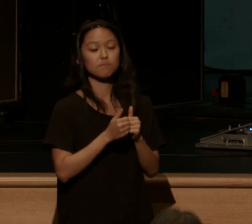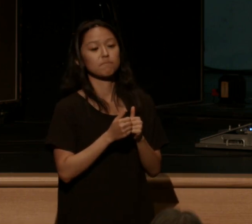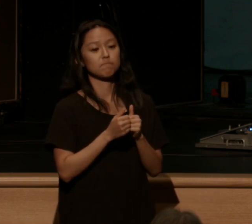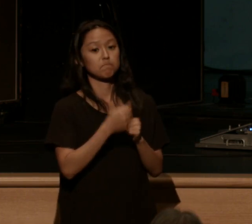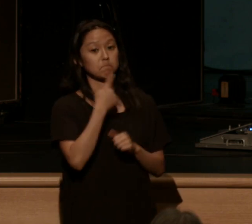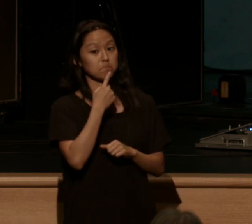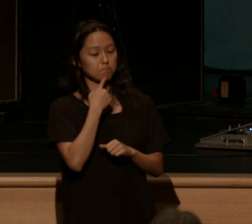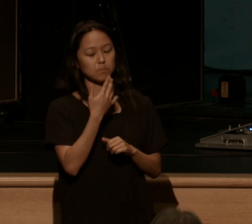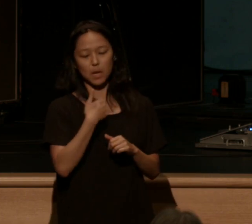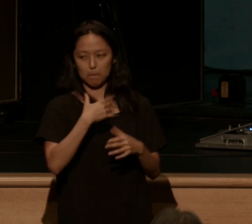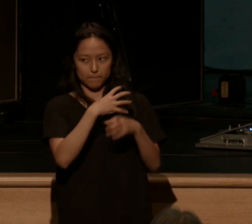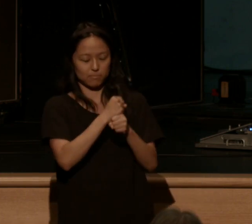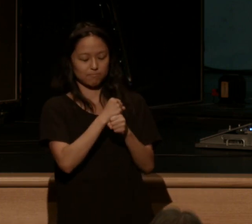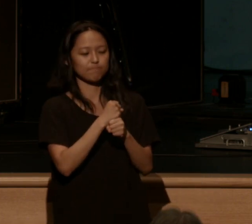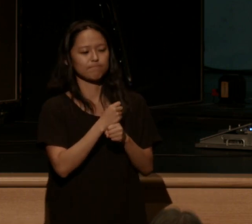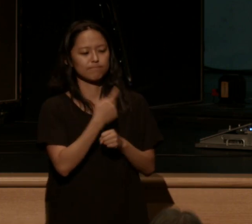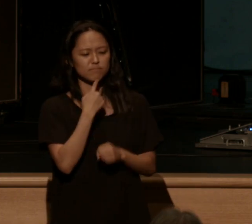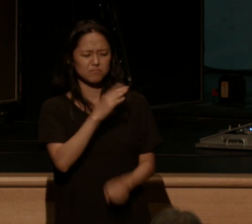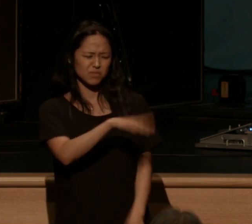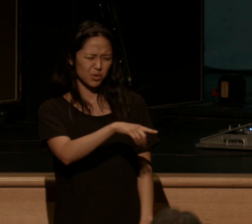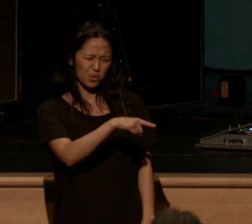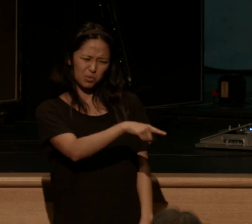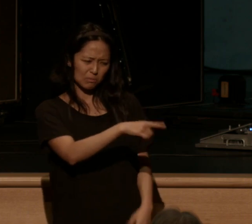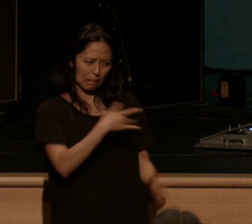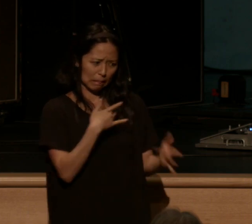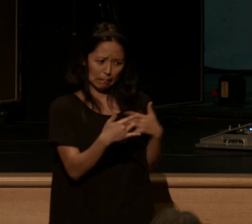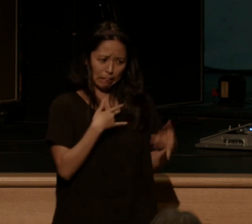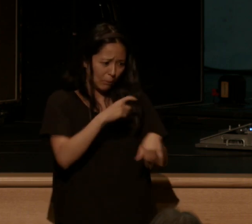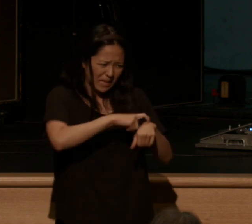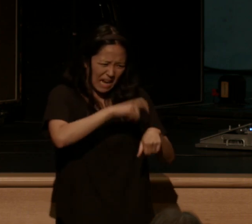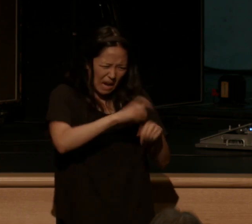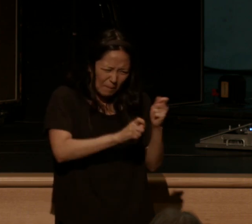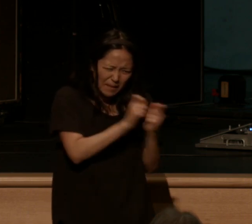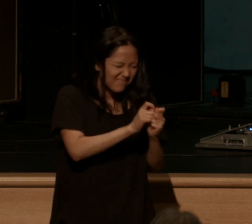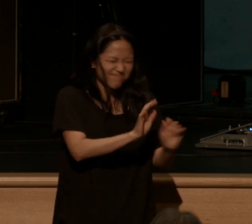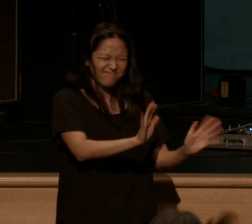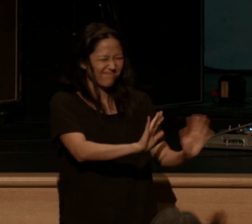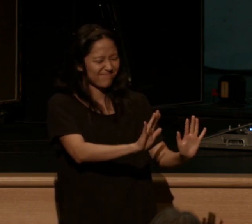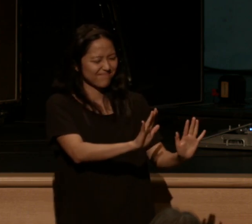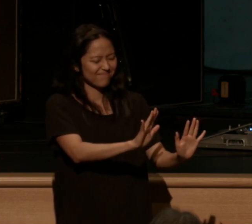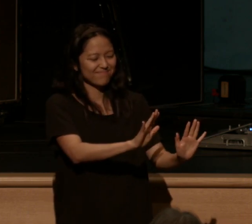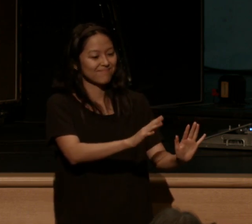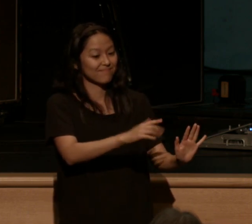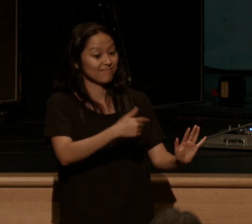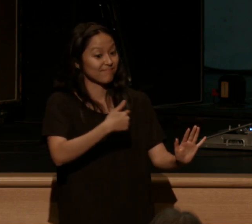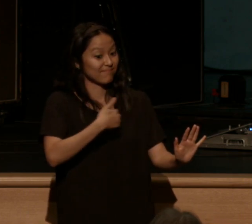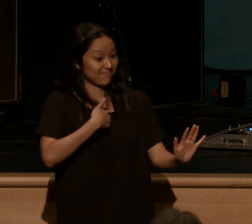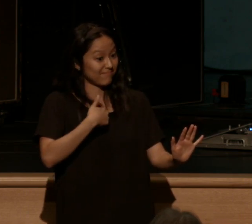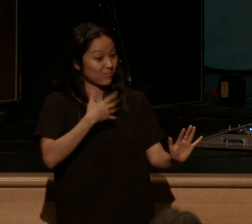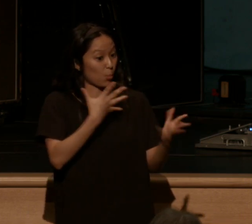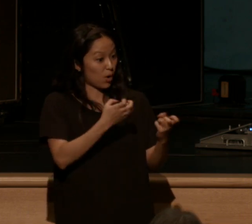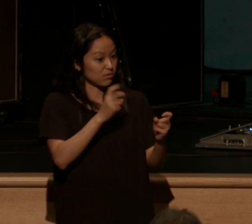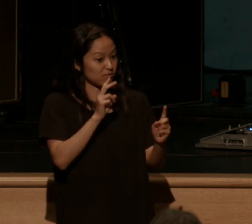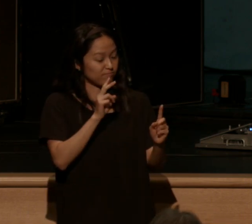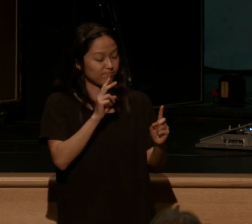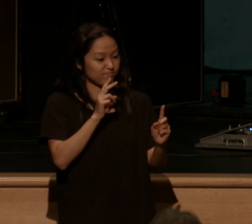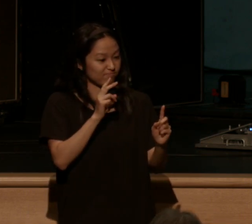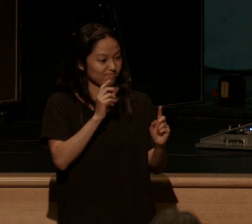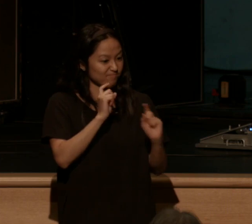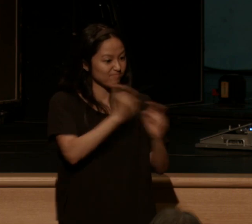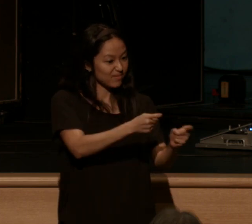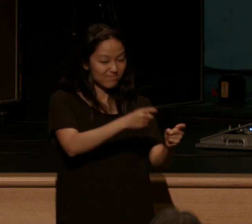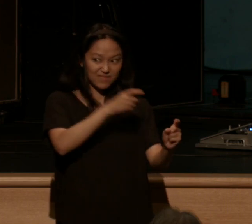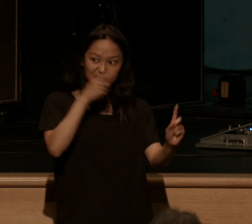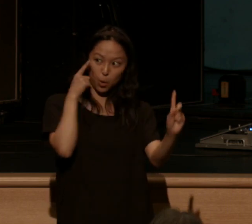says, listen, paraphrasing, I don't need you to get caught up in the timing. In fact, I'm about to put you on mission. Notice this too.